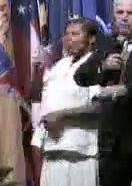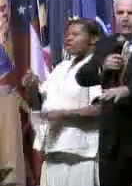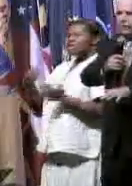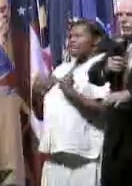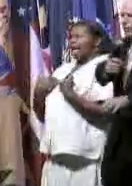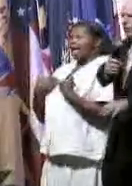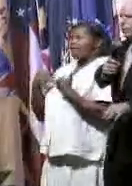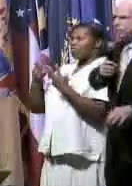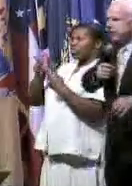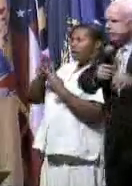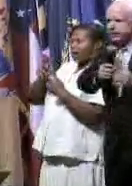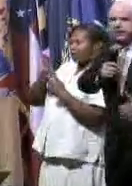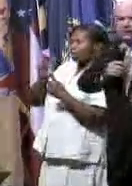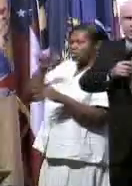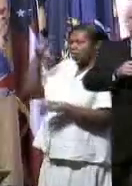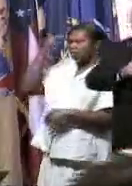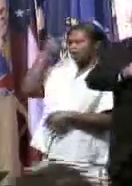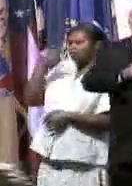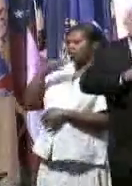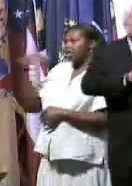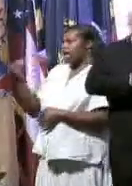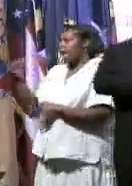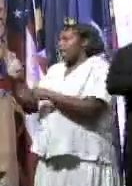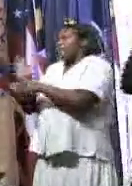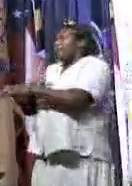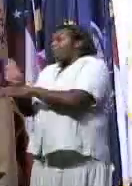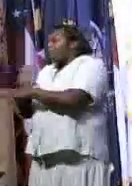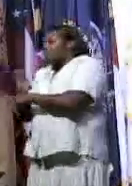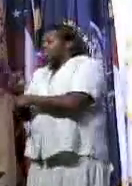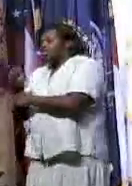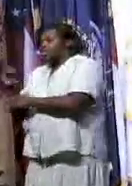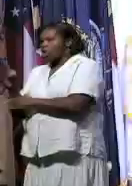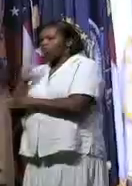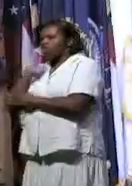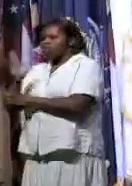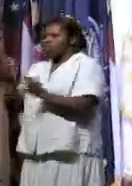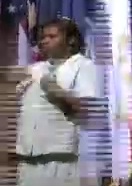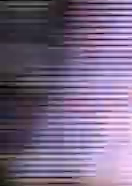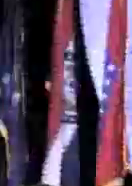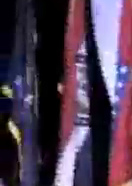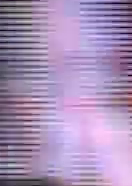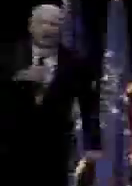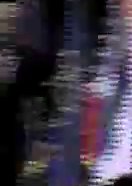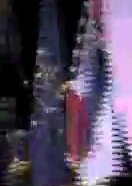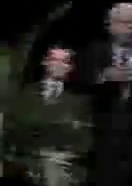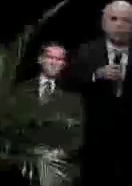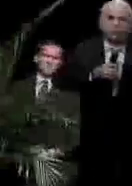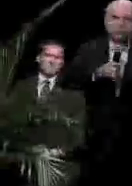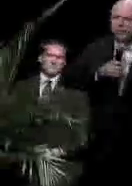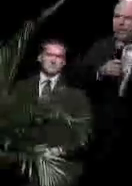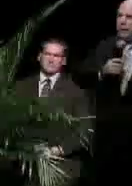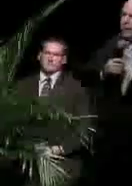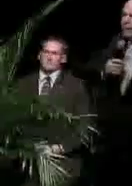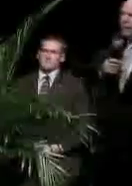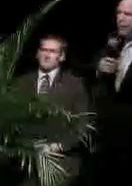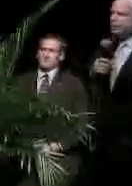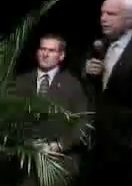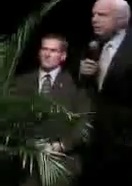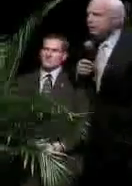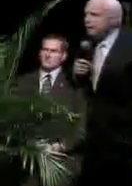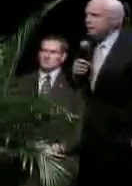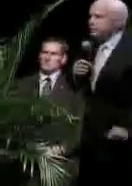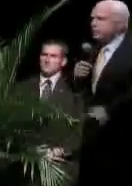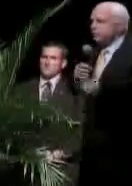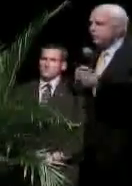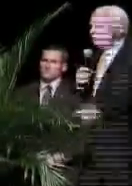have a combination of government and business so that they who have these lines of distribution and